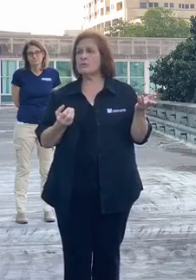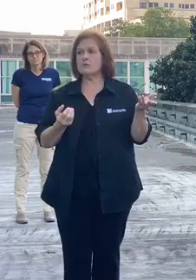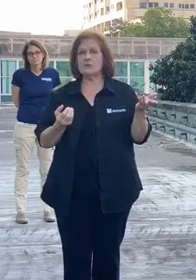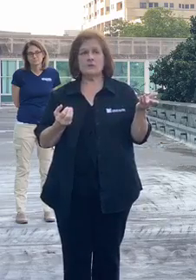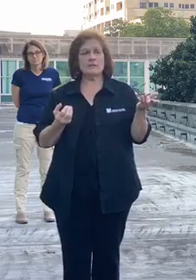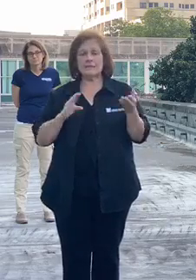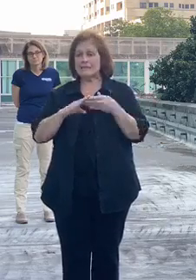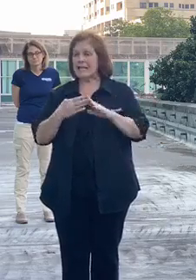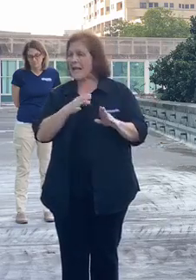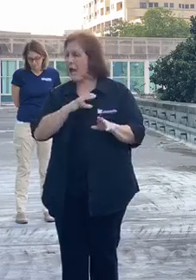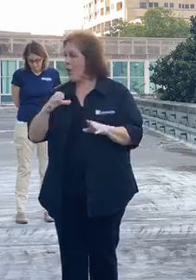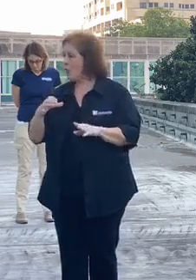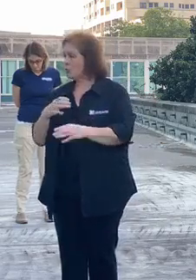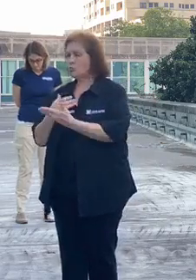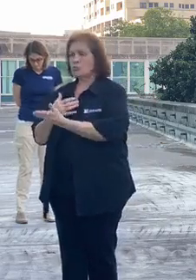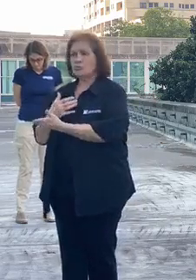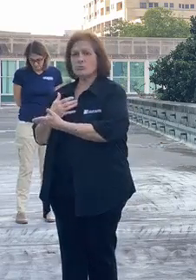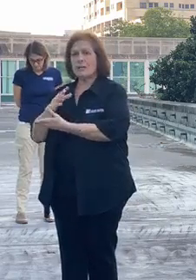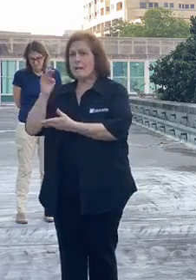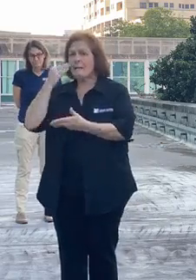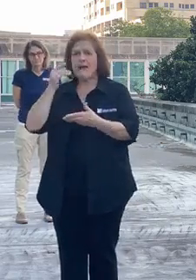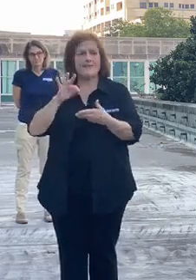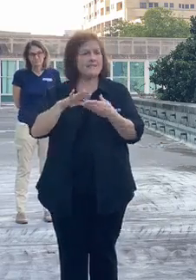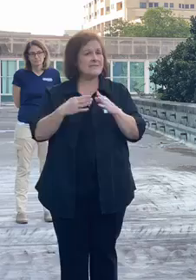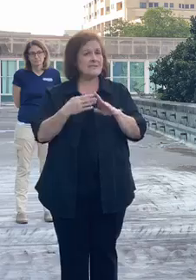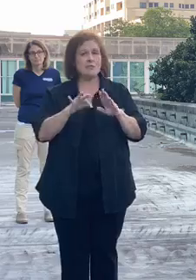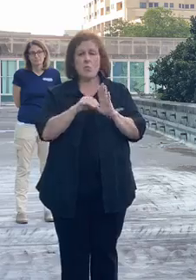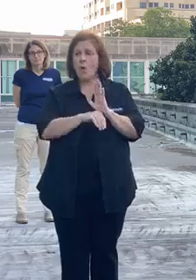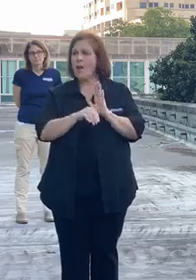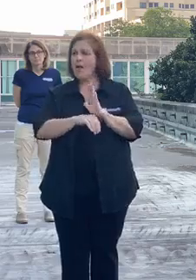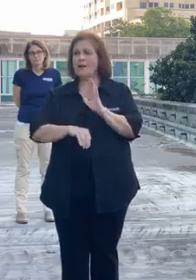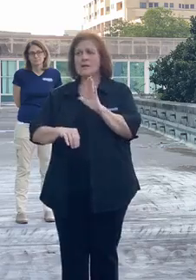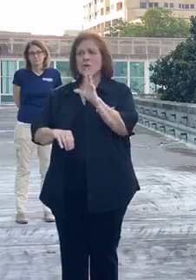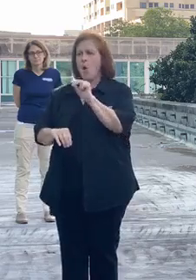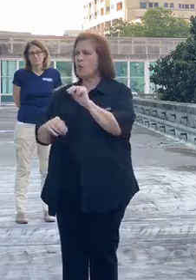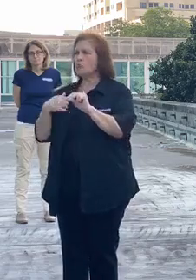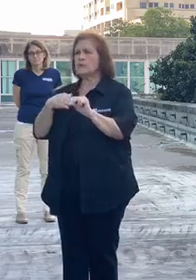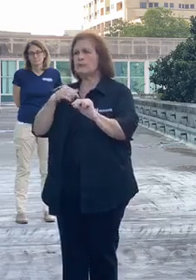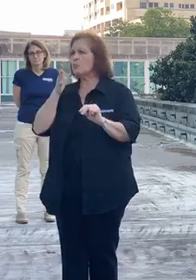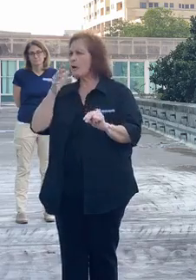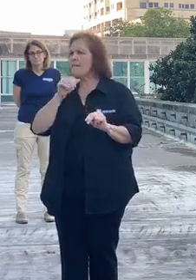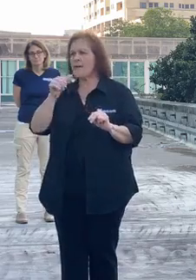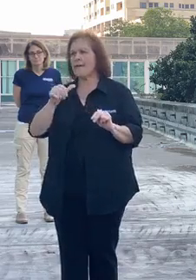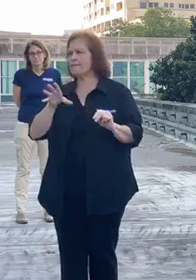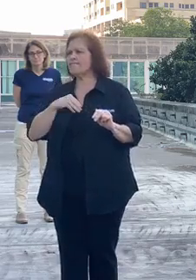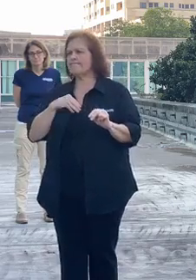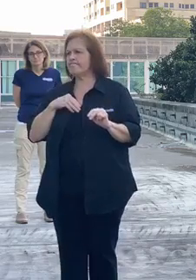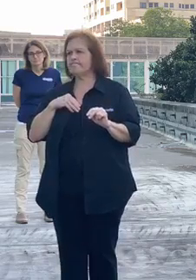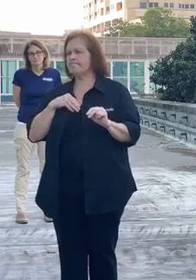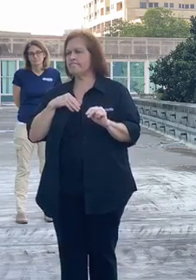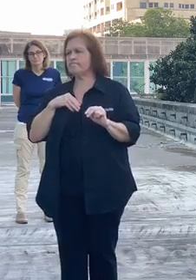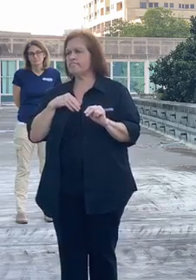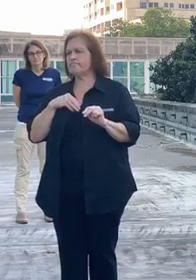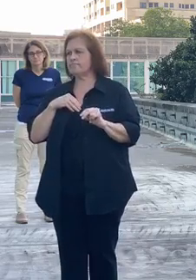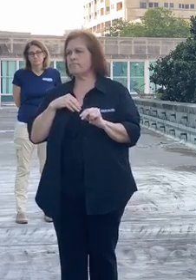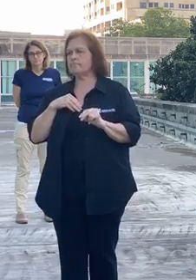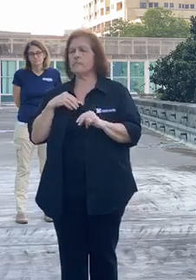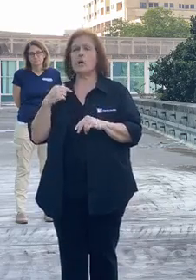our city council officials, mayor of the city of New Orleans. It's not tolerated, unfortunately. And